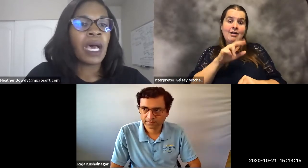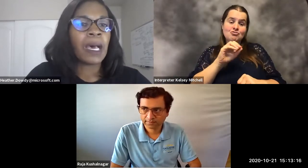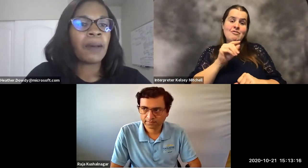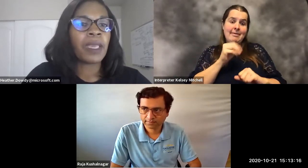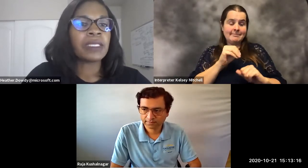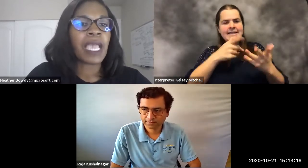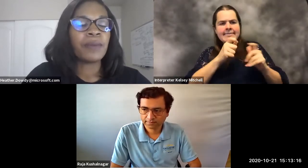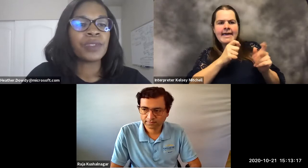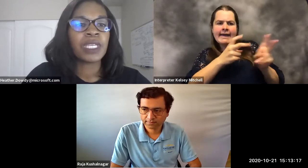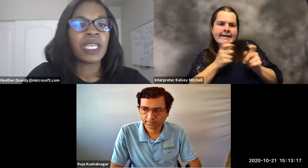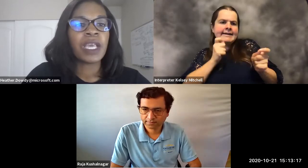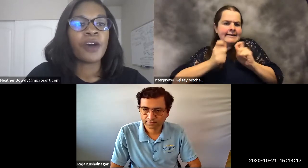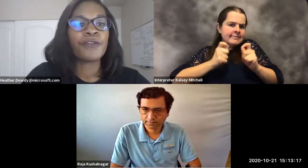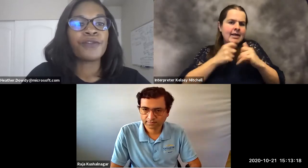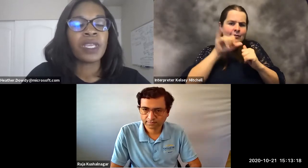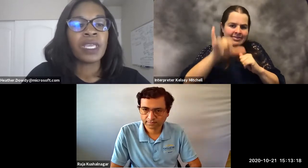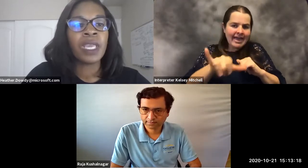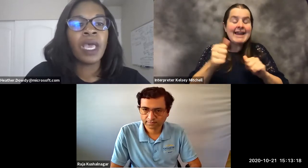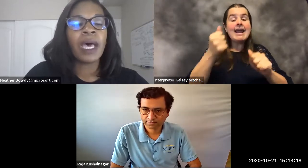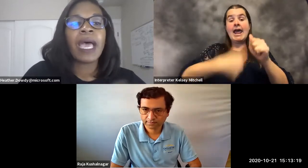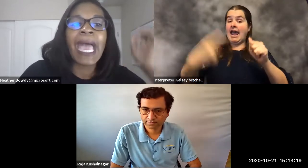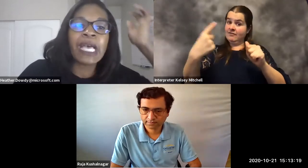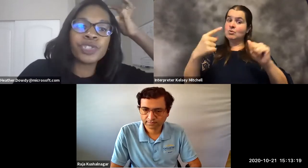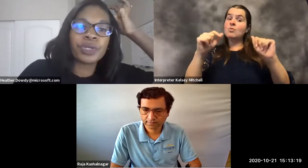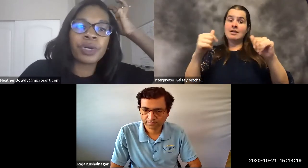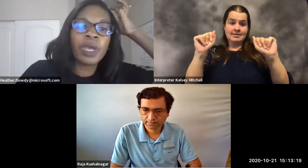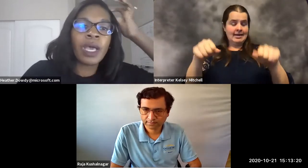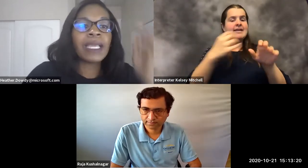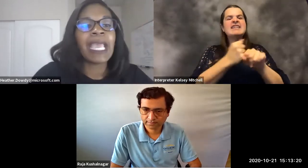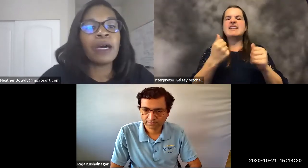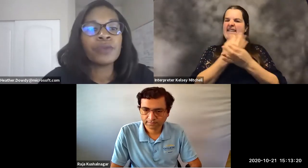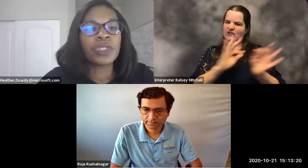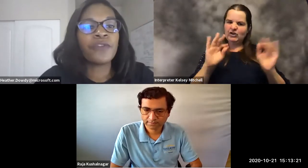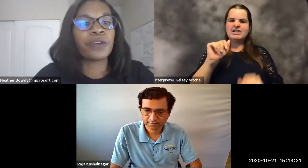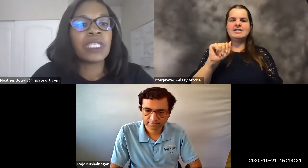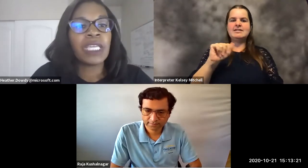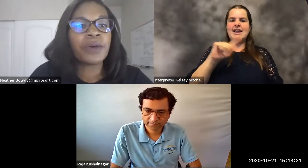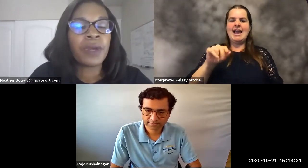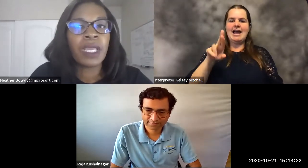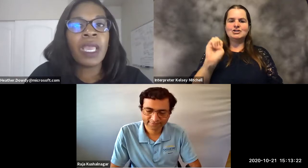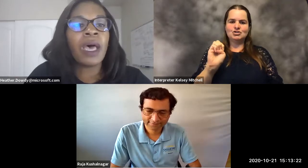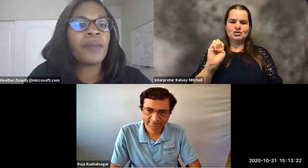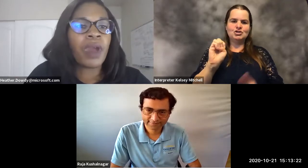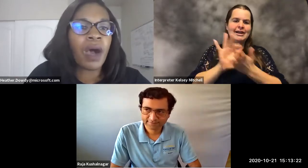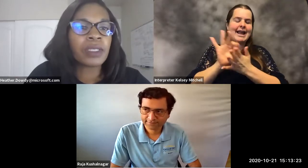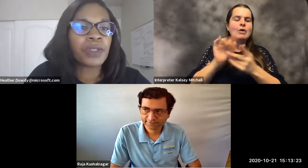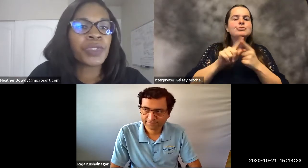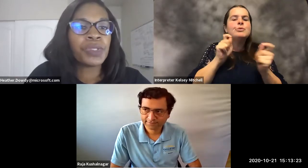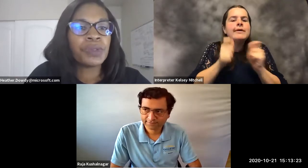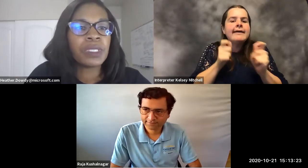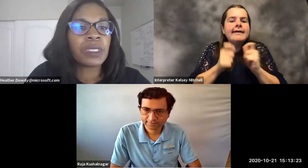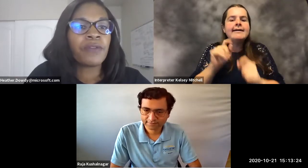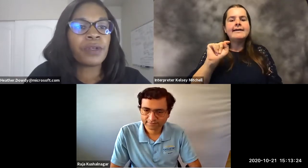everyone is able to get a free Azure account for tinkering. There are